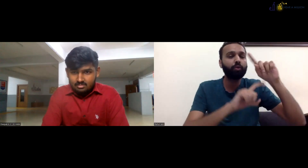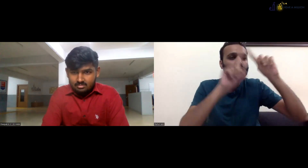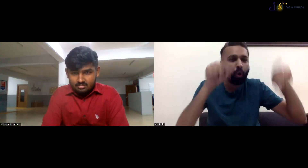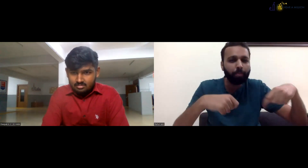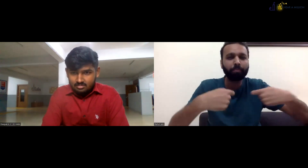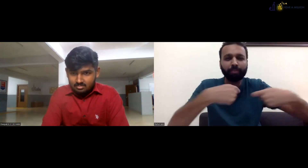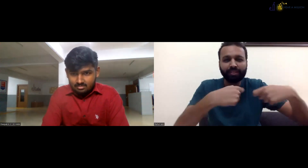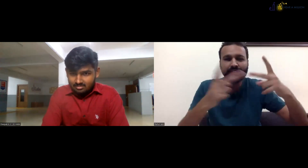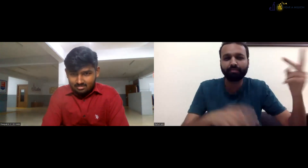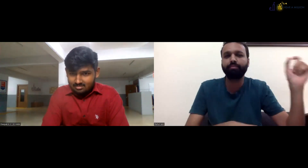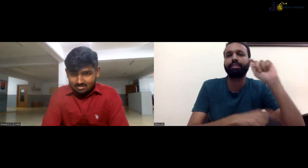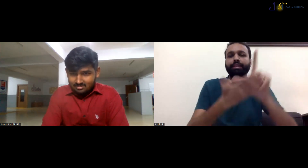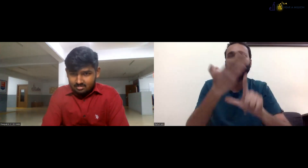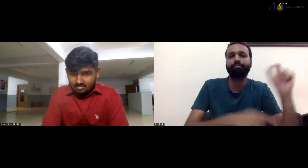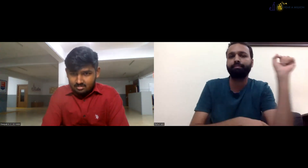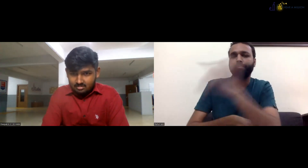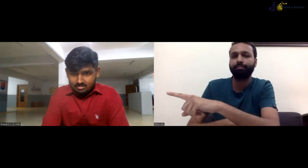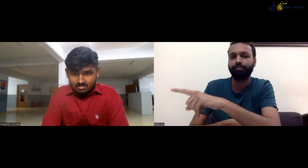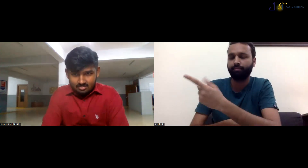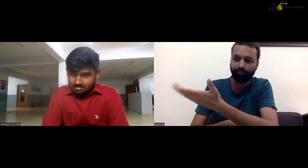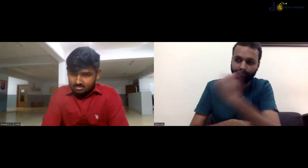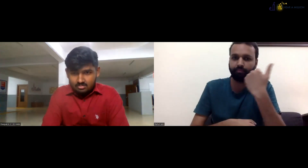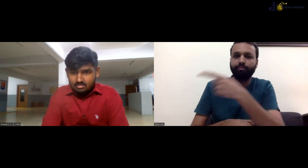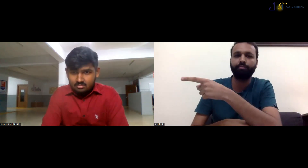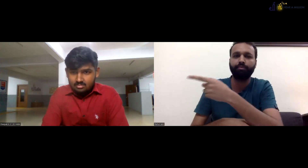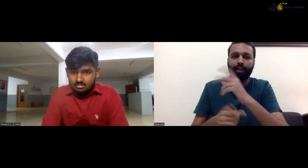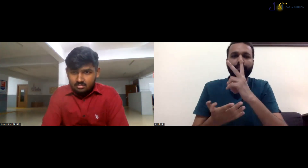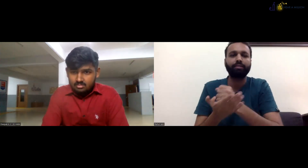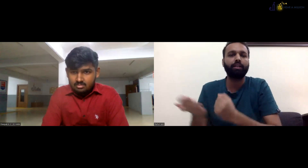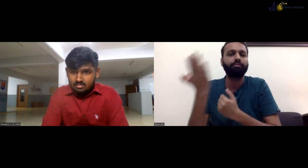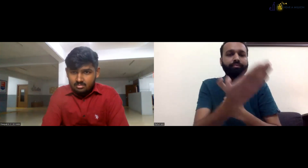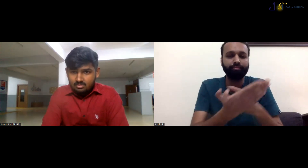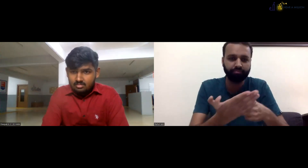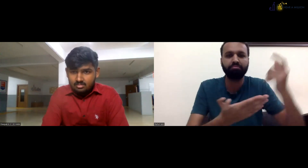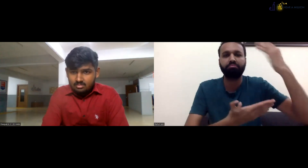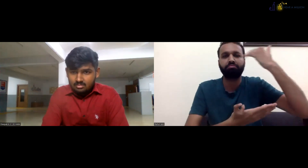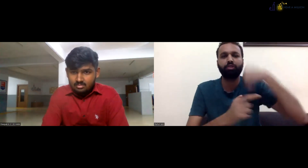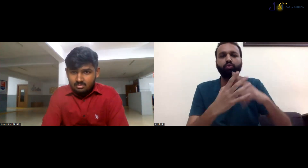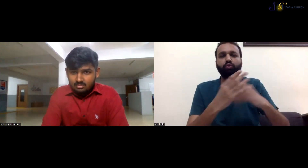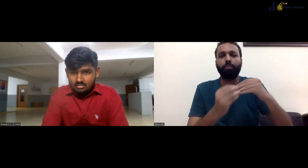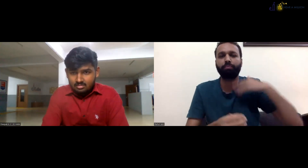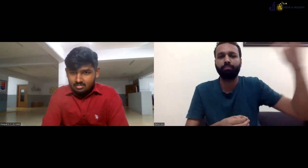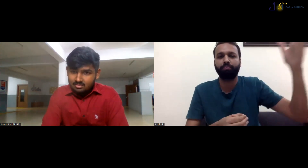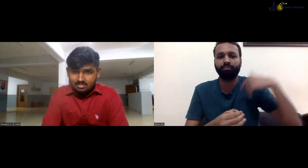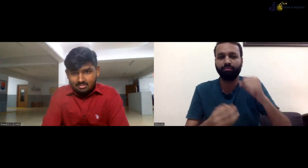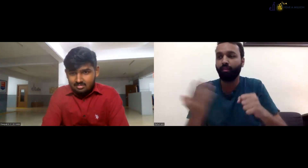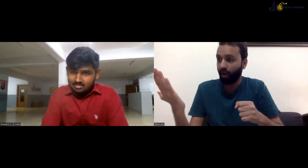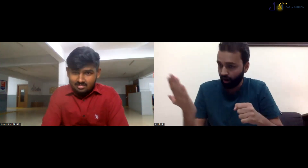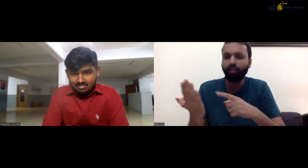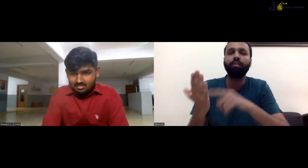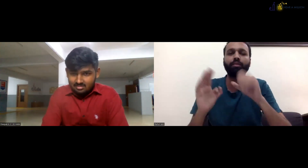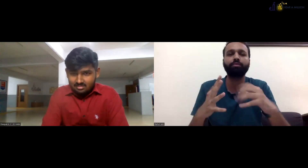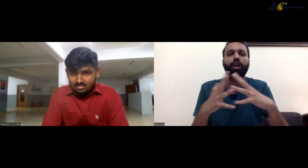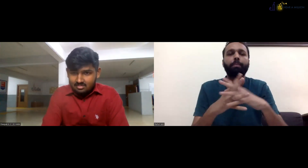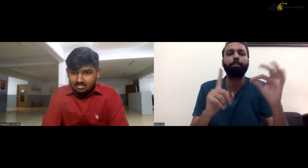very professional, has very skilled, they can, send us a job letter. And if I